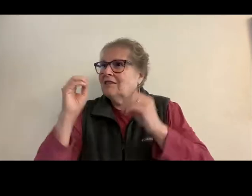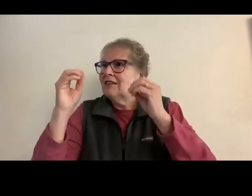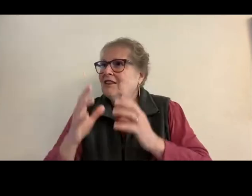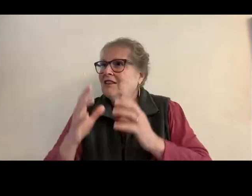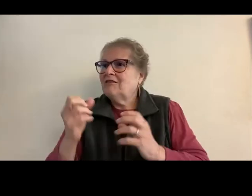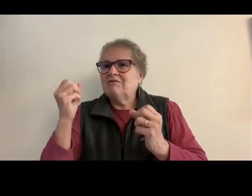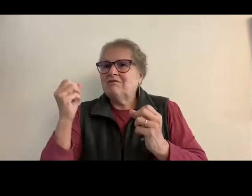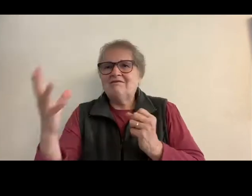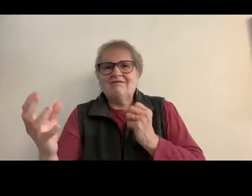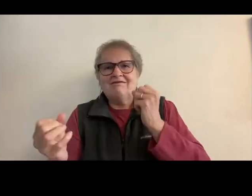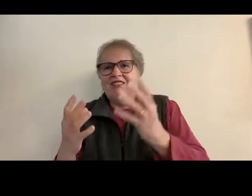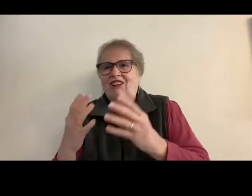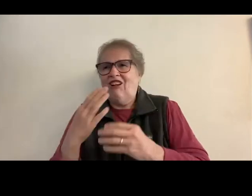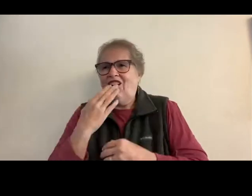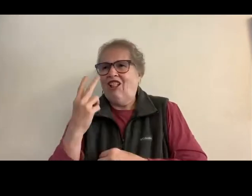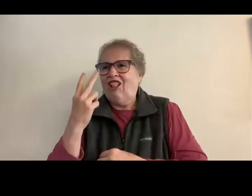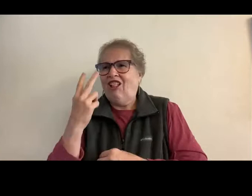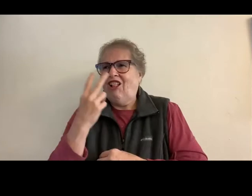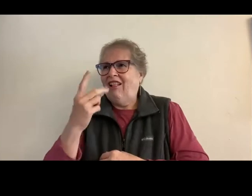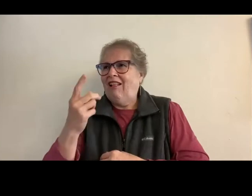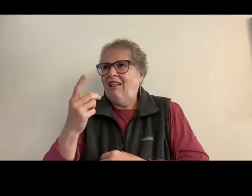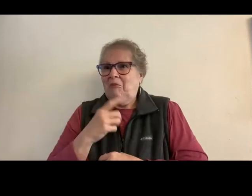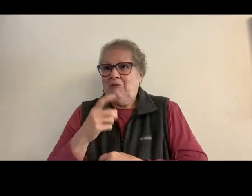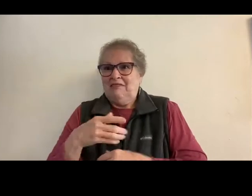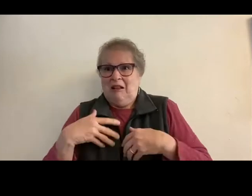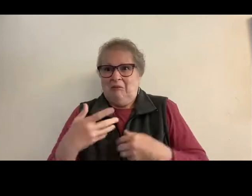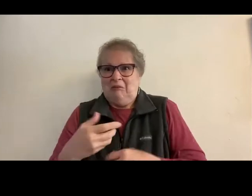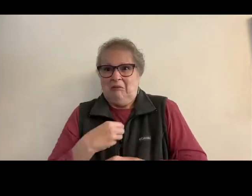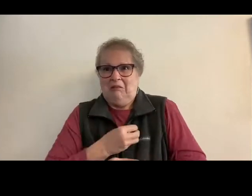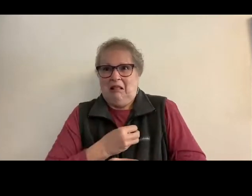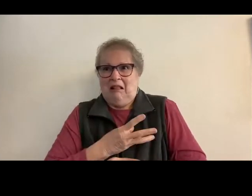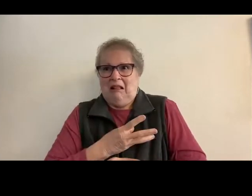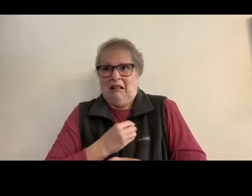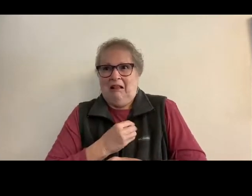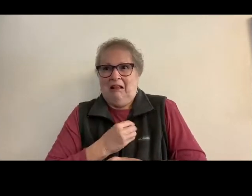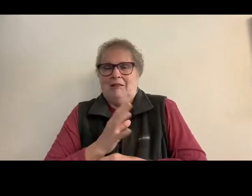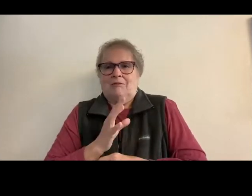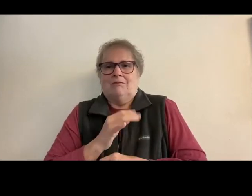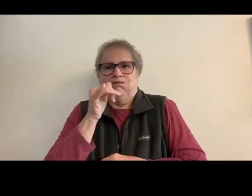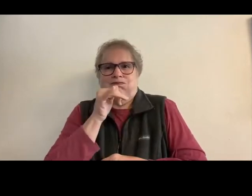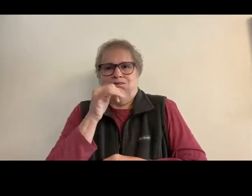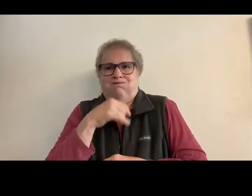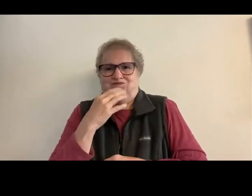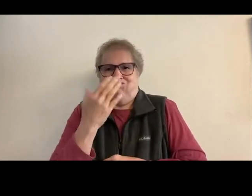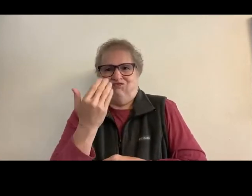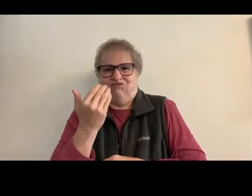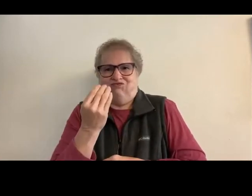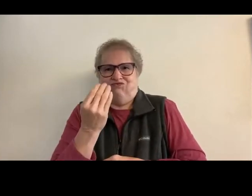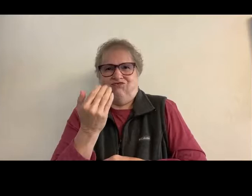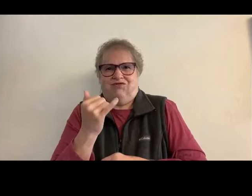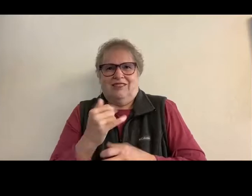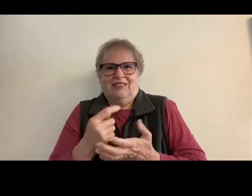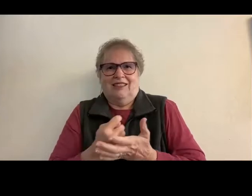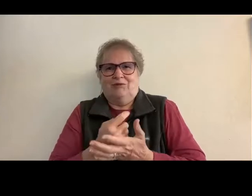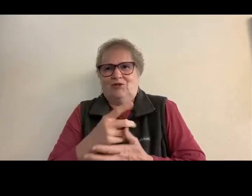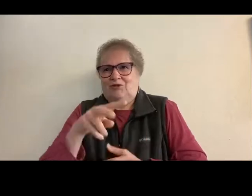And I went, deaf teacher signing, good looking. I was pretty like, a little bit of a crush.